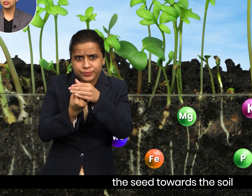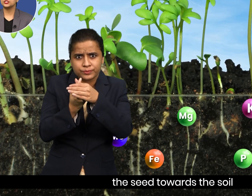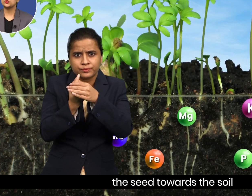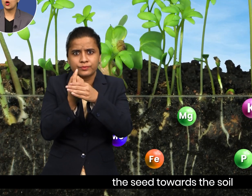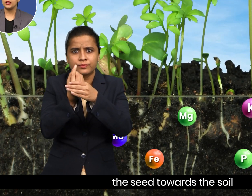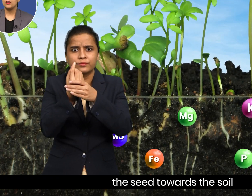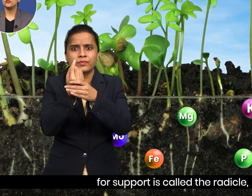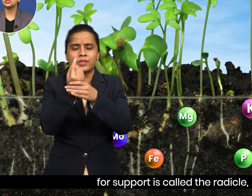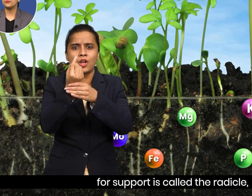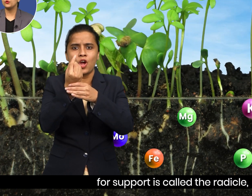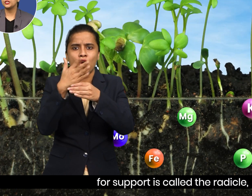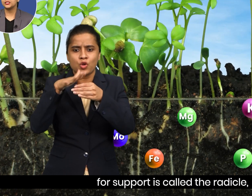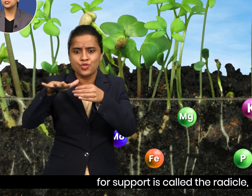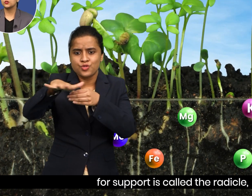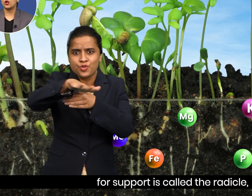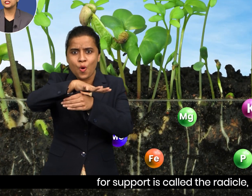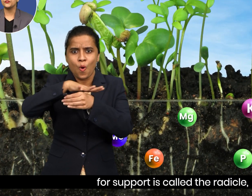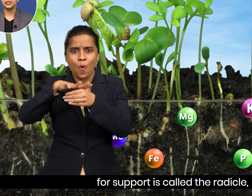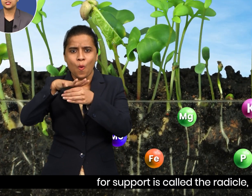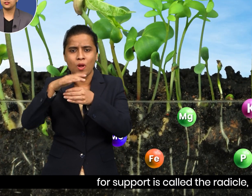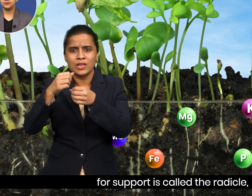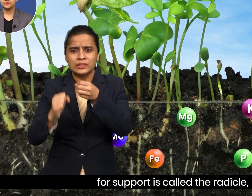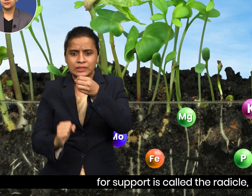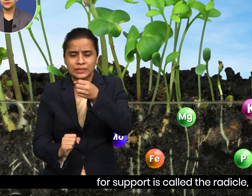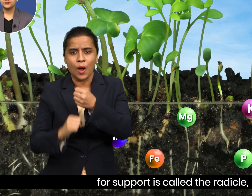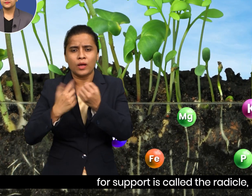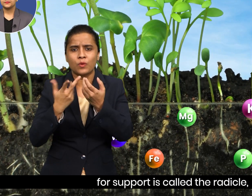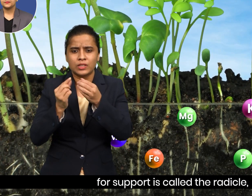towards the soil for support is called the radicle.